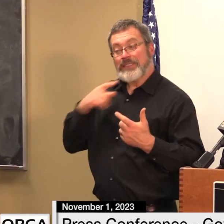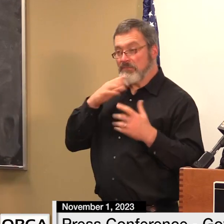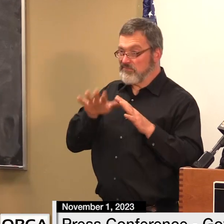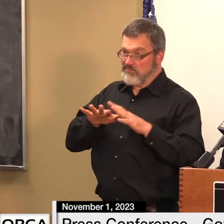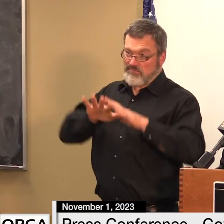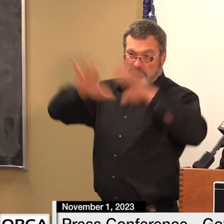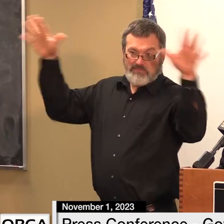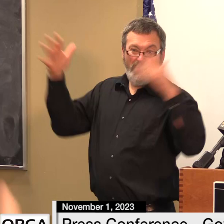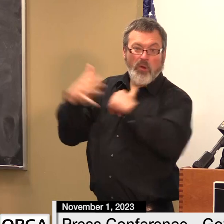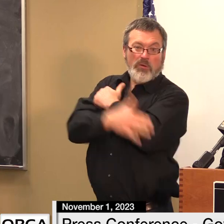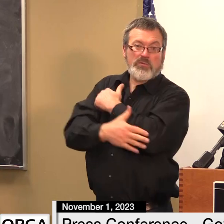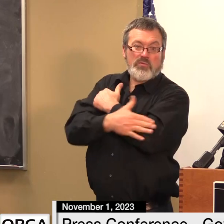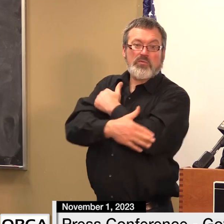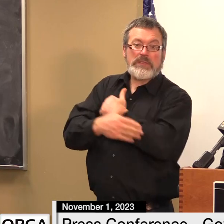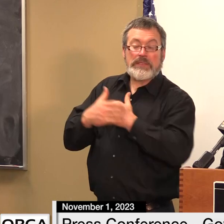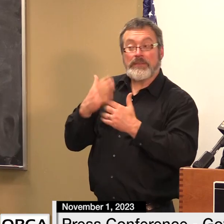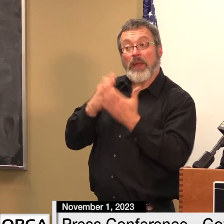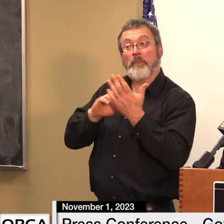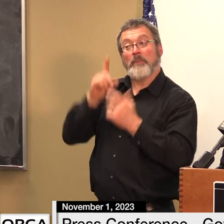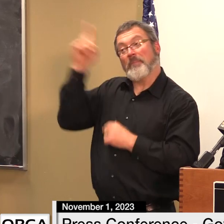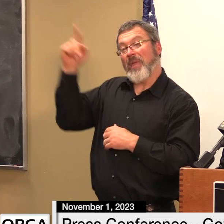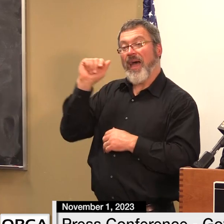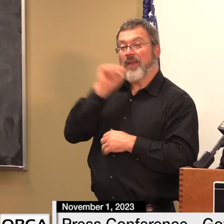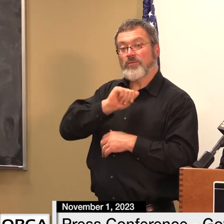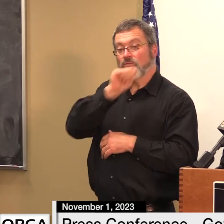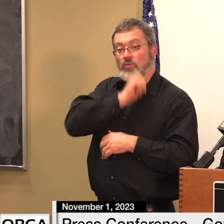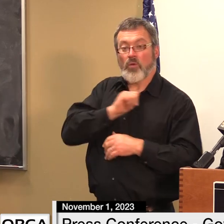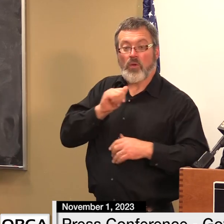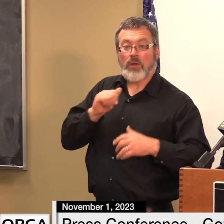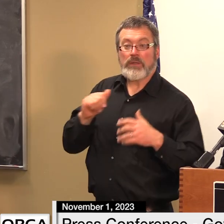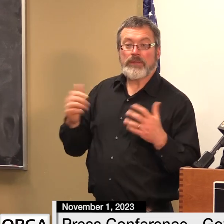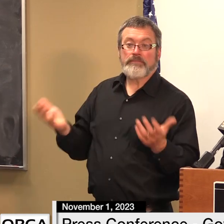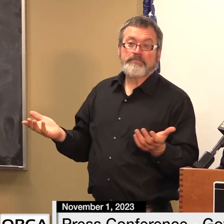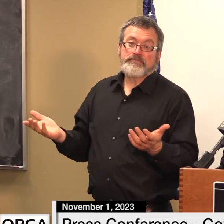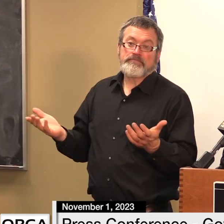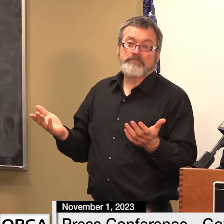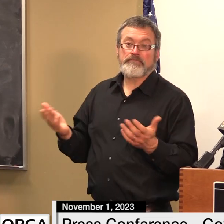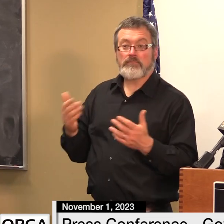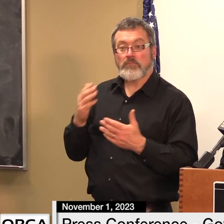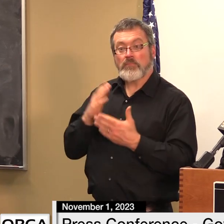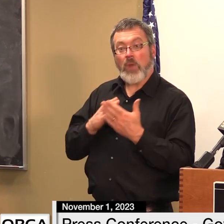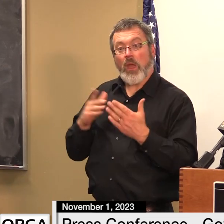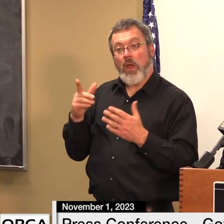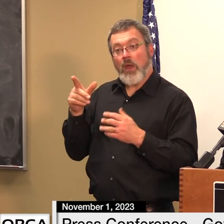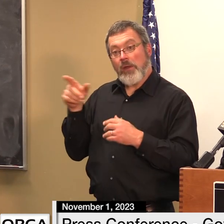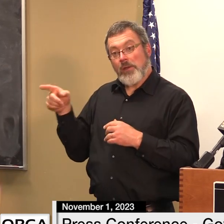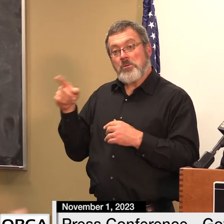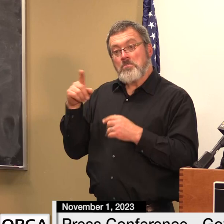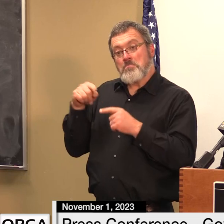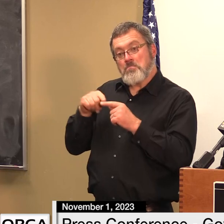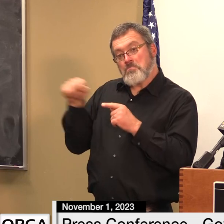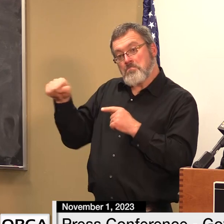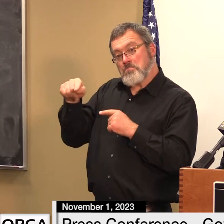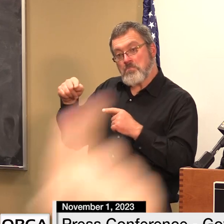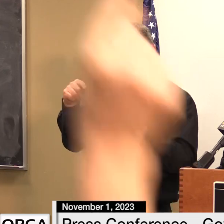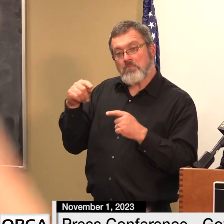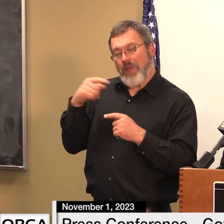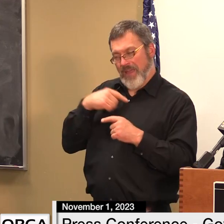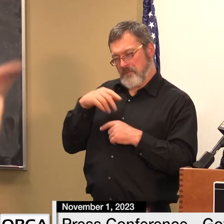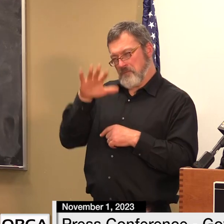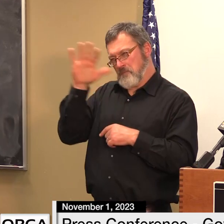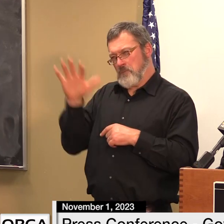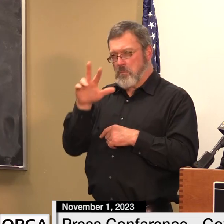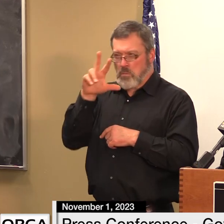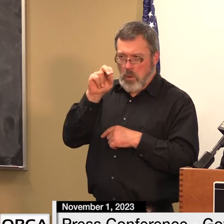away as Arizona, where we recently had a youth. There's some, I think, 30 to 40 youth in those